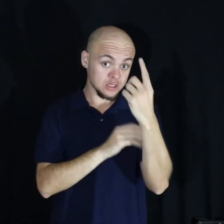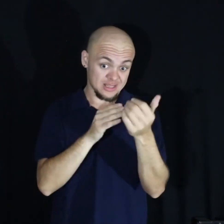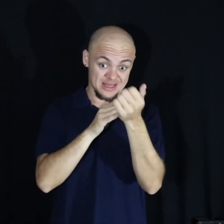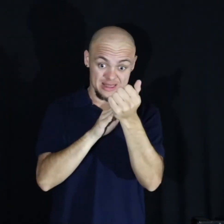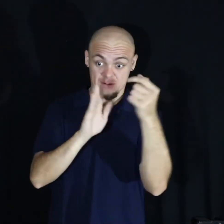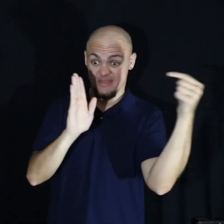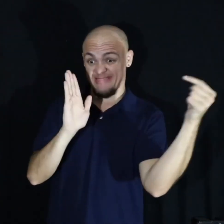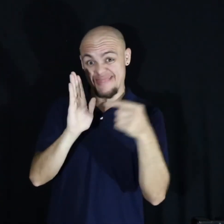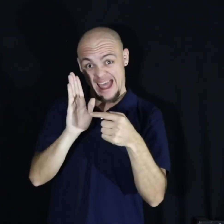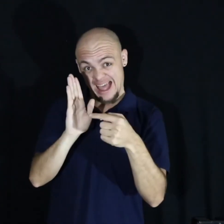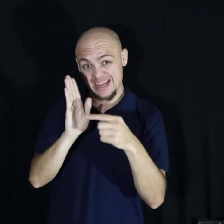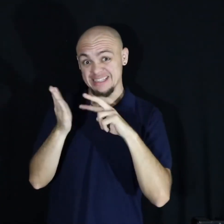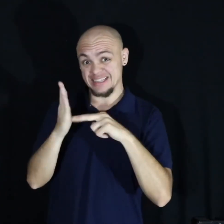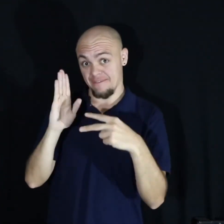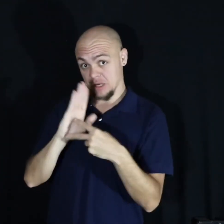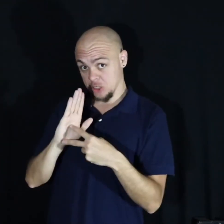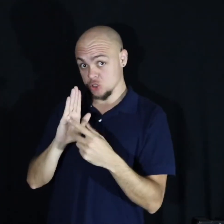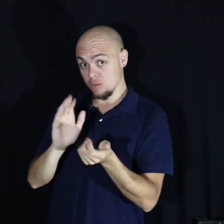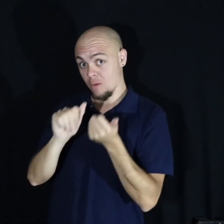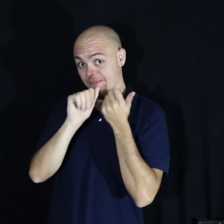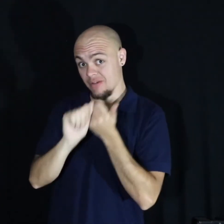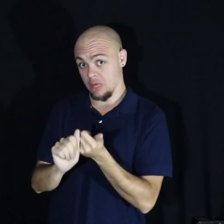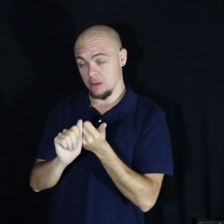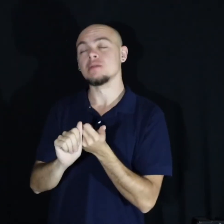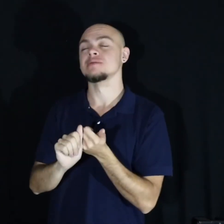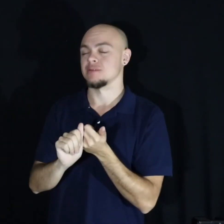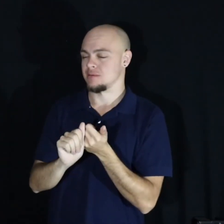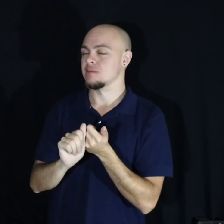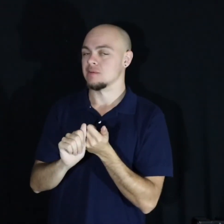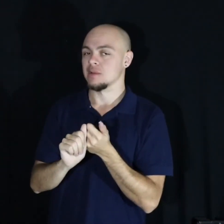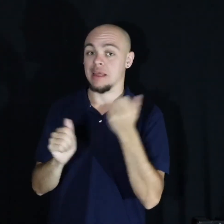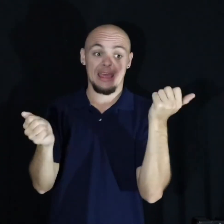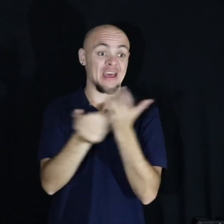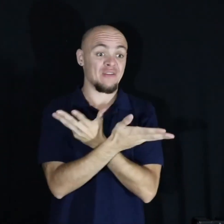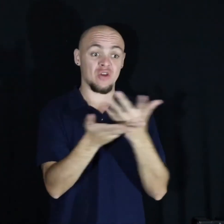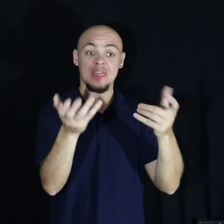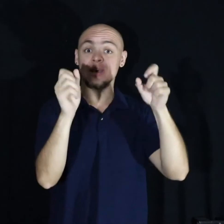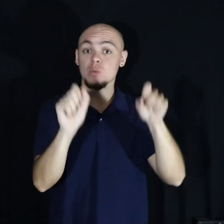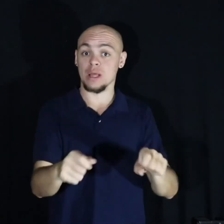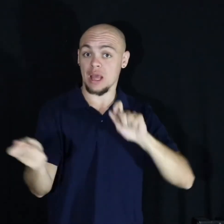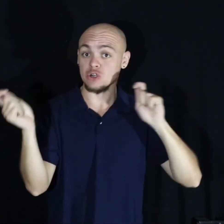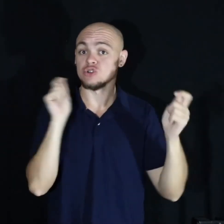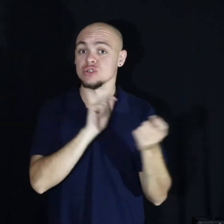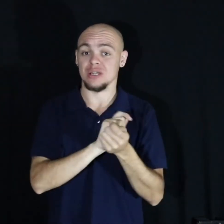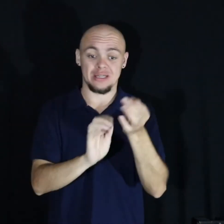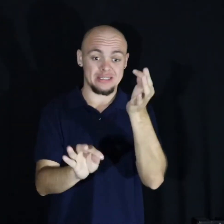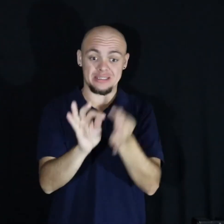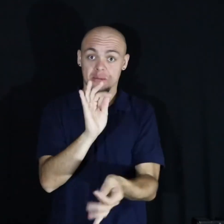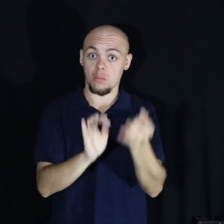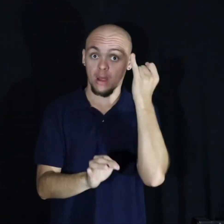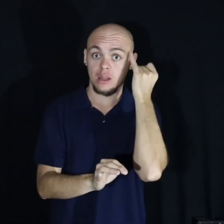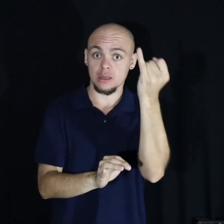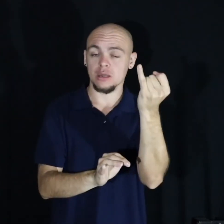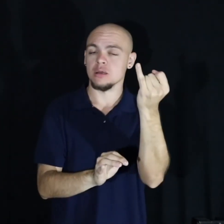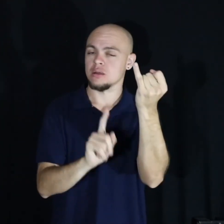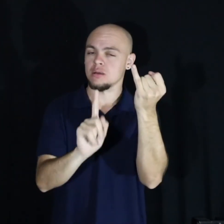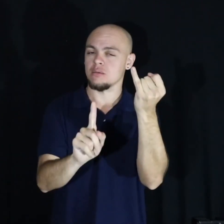that, I think if we can redefine leadership like that, I think we can change everything. And it's a simple idea, but I don't think